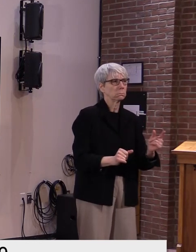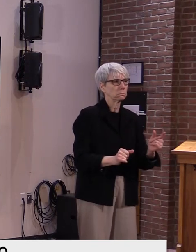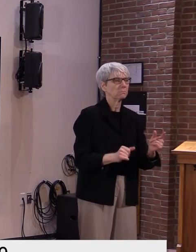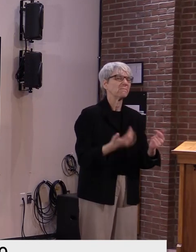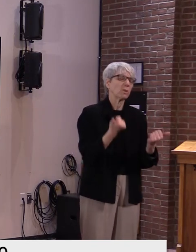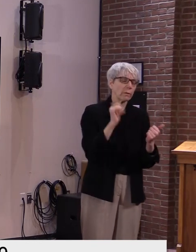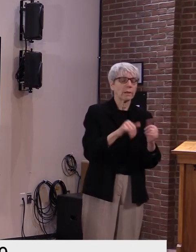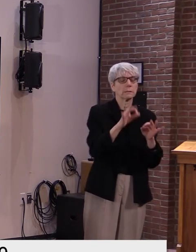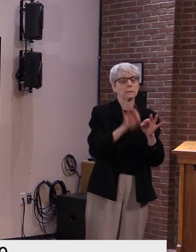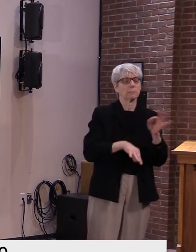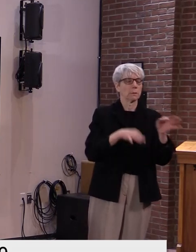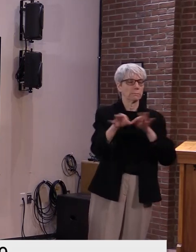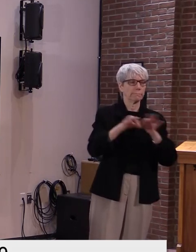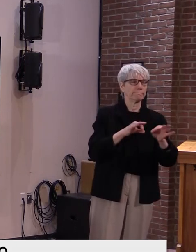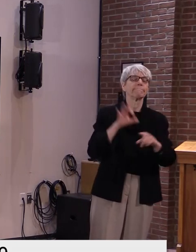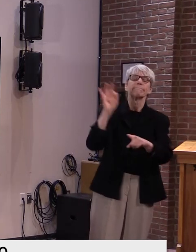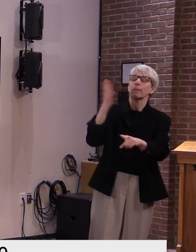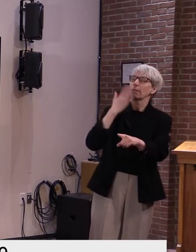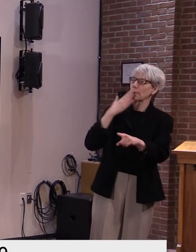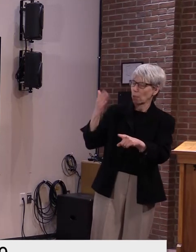Okay, great, thank you.